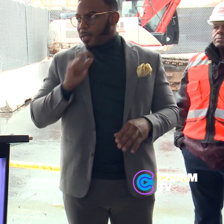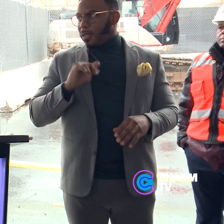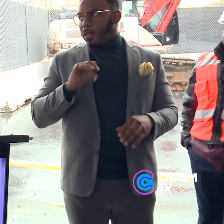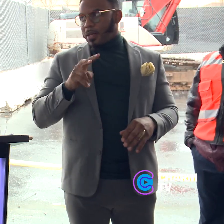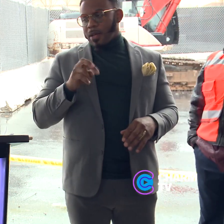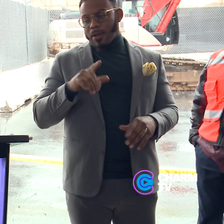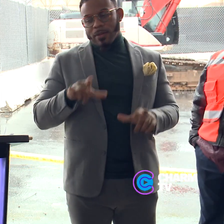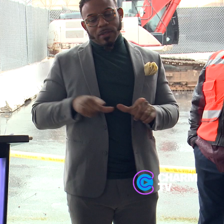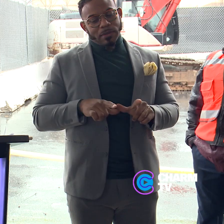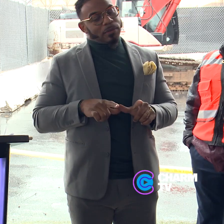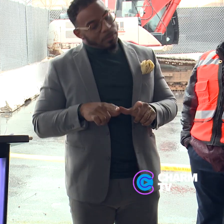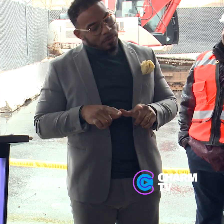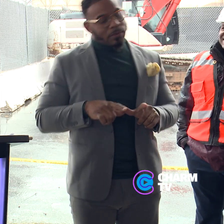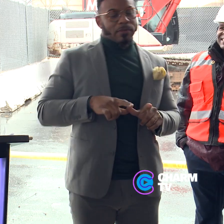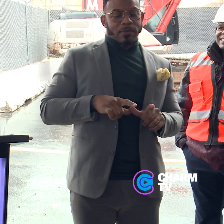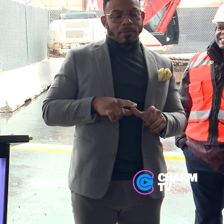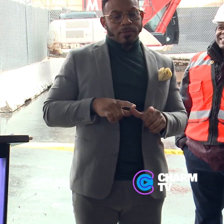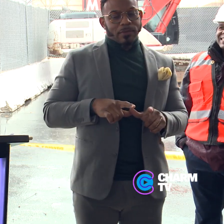Carverland, not, you know.